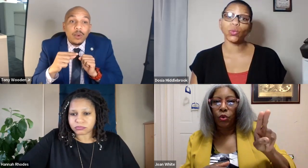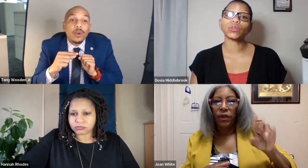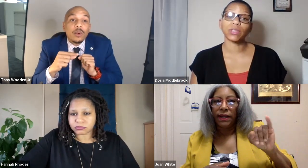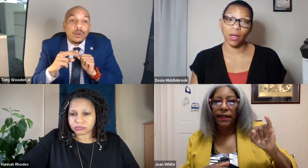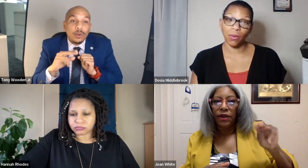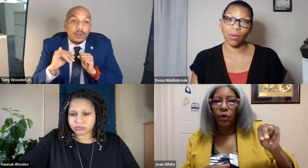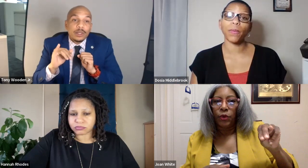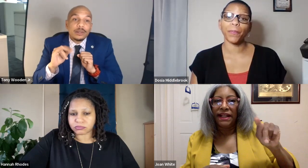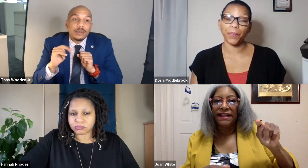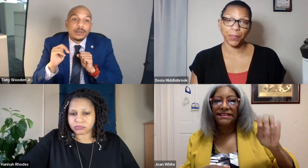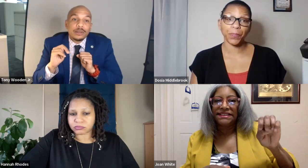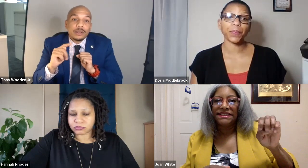Lequaro, what